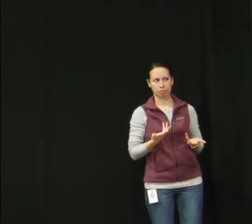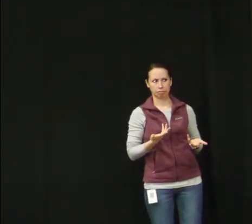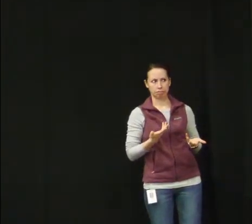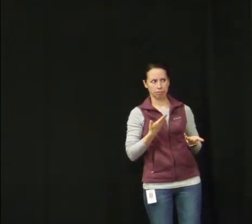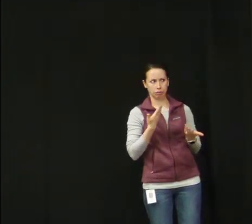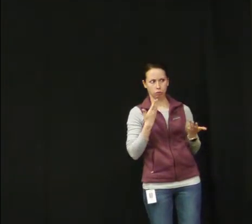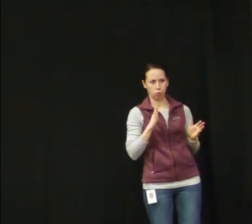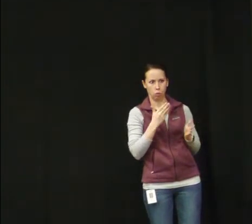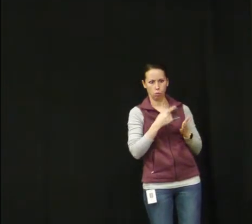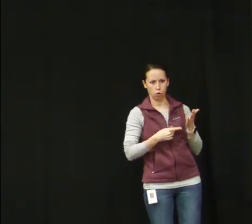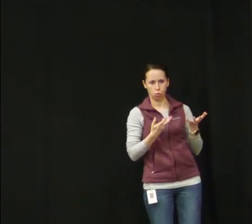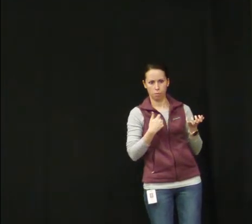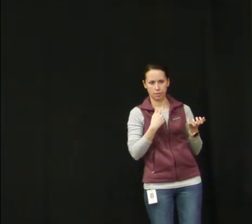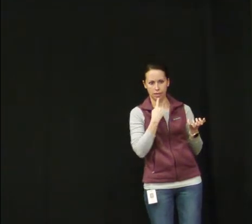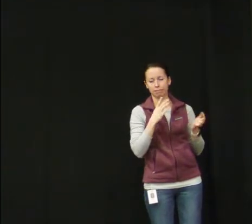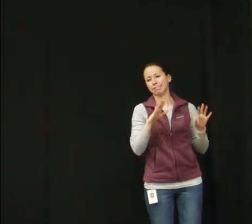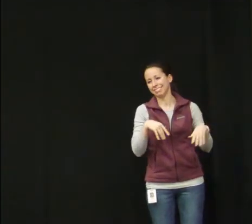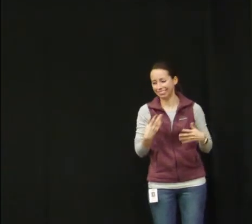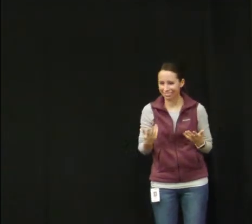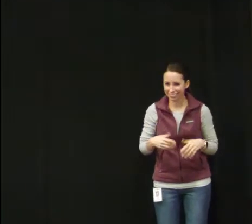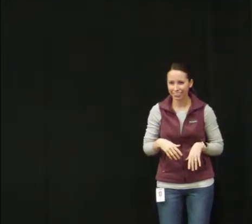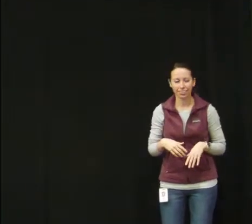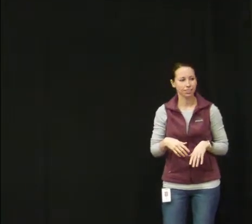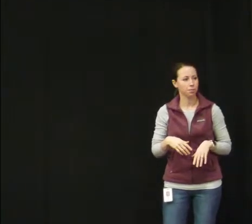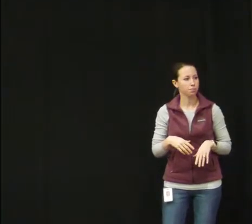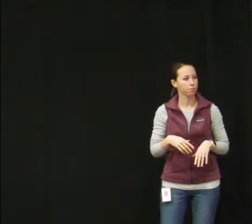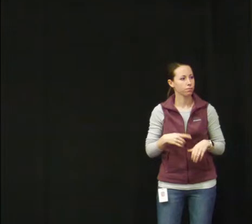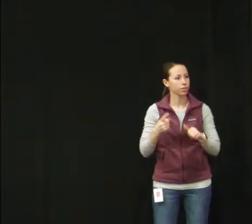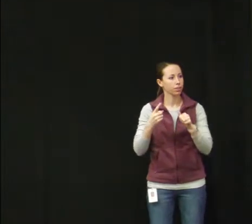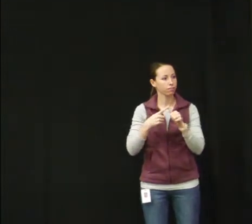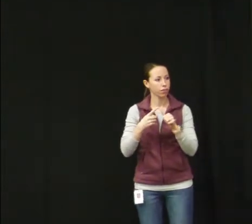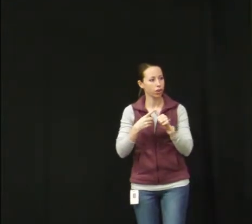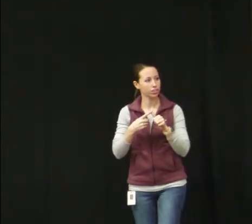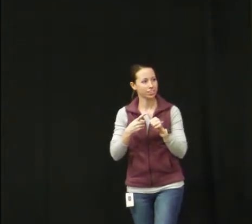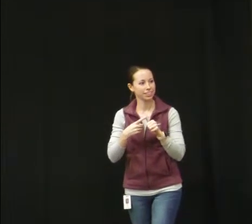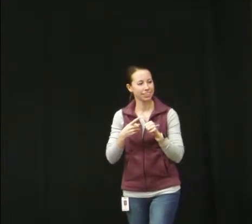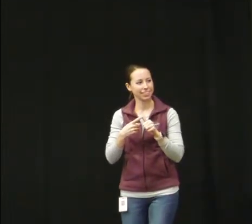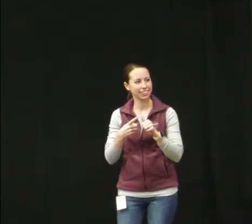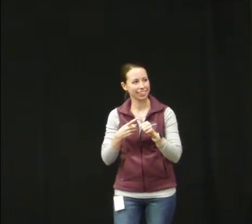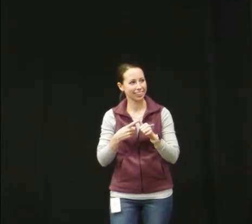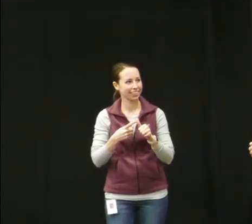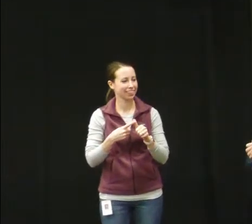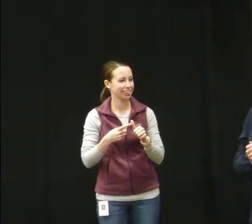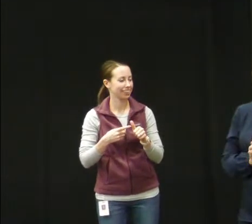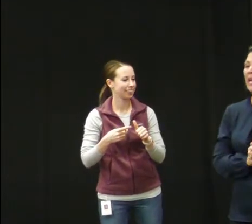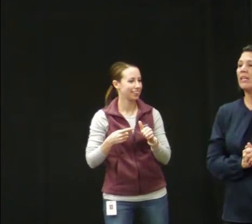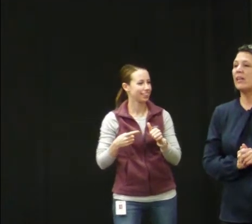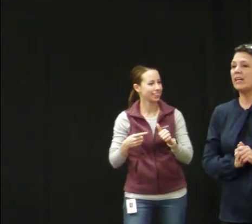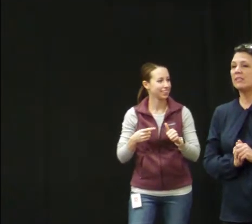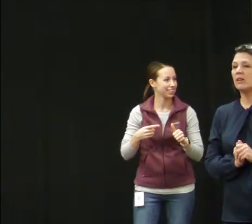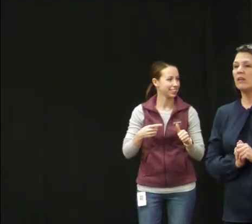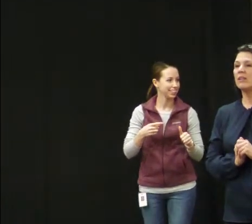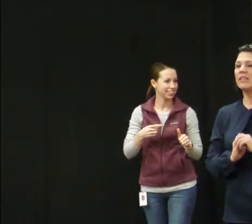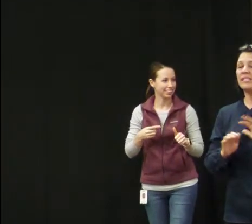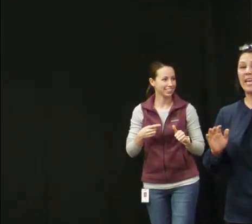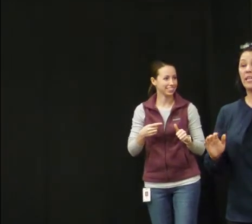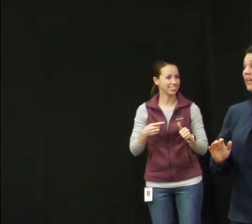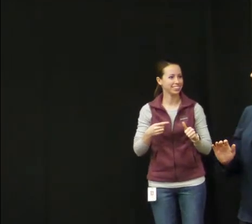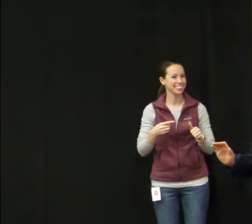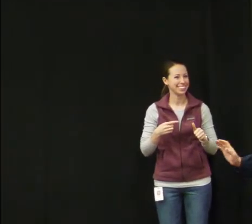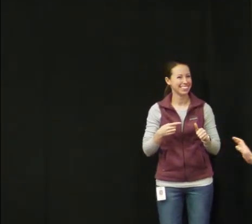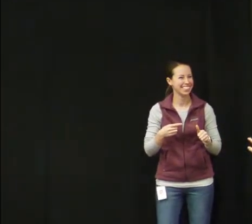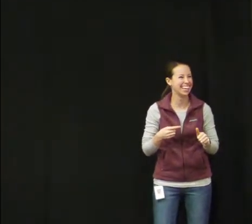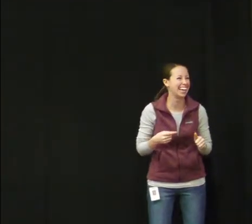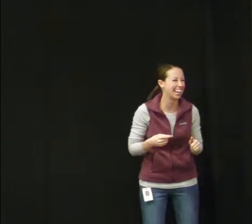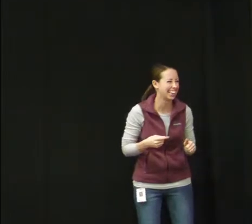know what she probably said. So gather, the first thing that you guys want to do is to gather and analyze the